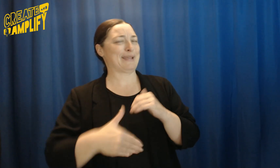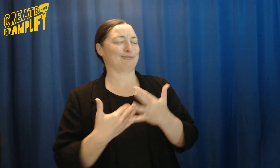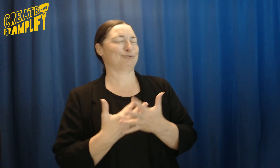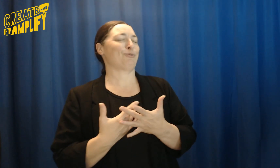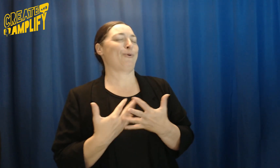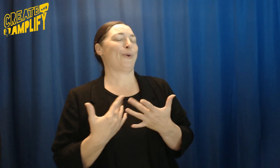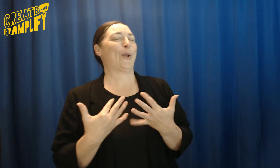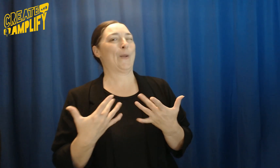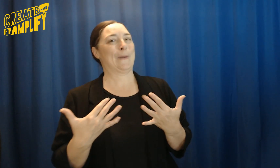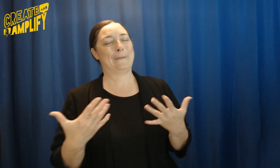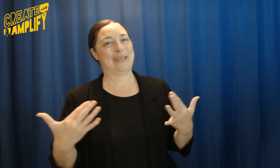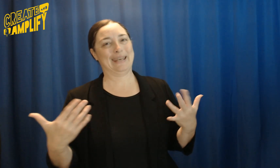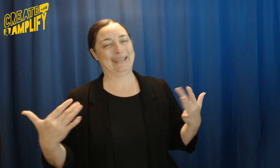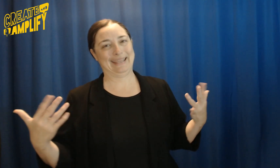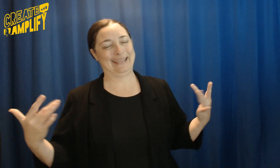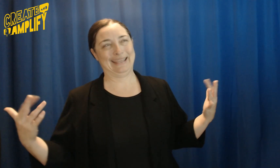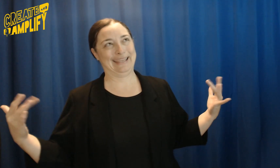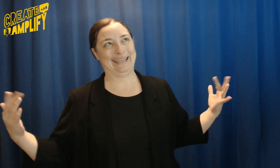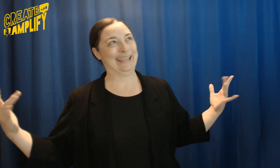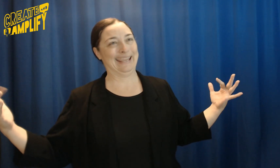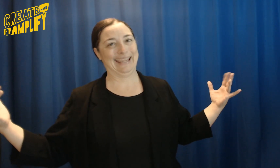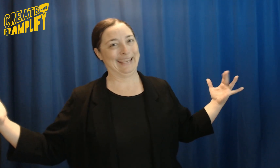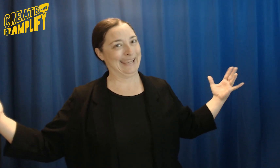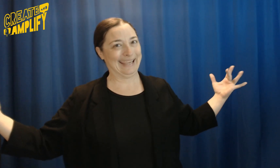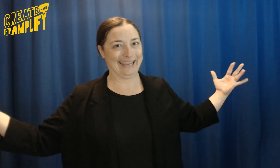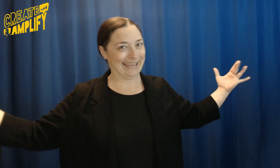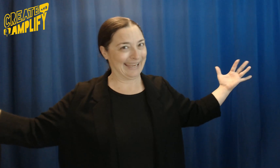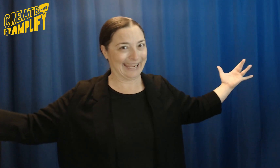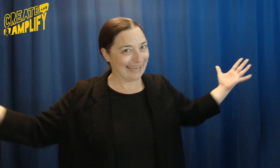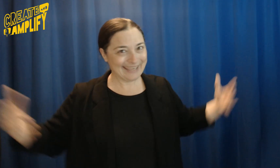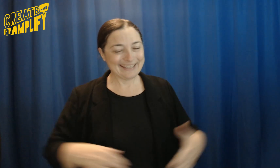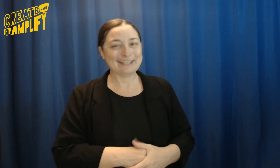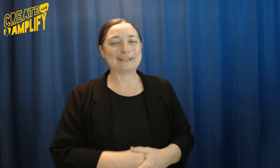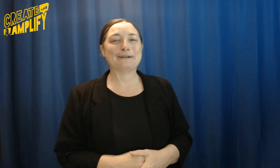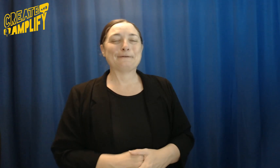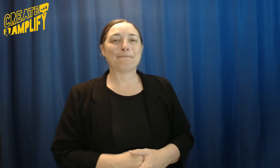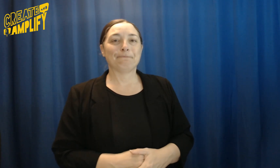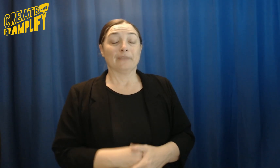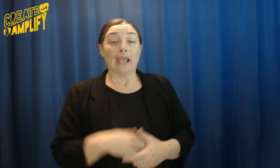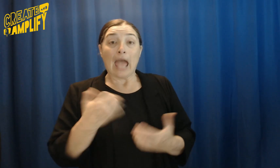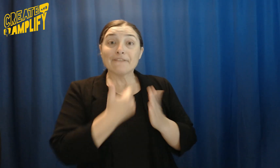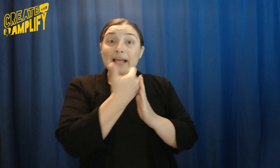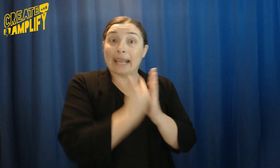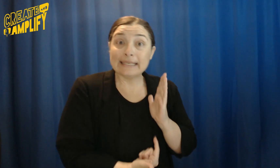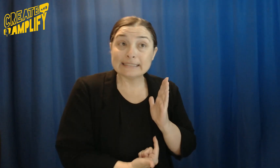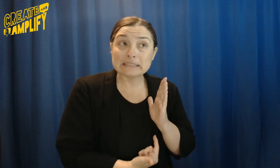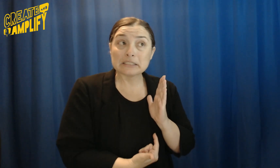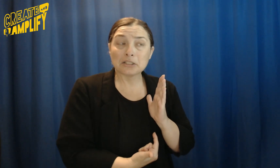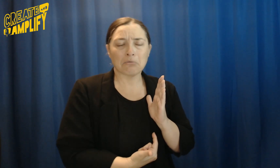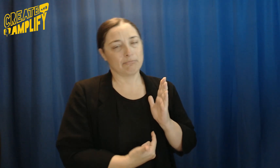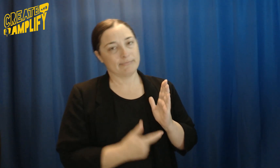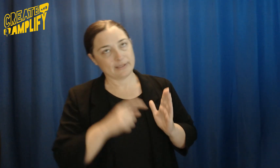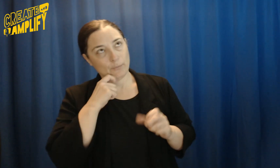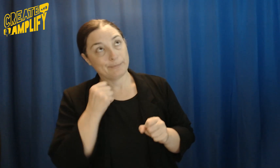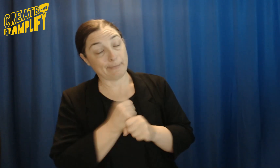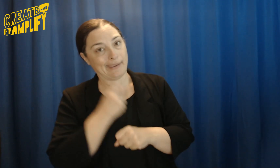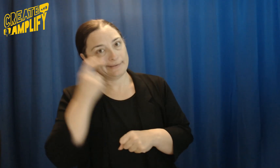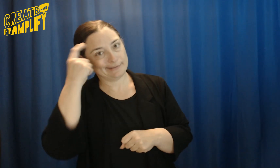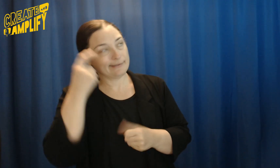many things, and it's not like there's a central list, although that would make a lot of sense and save me a lot of